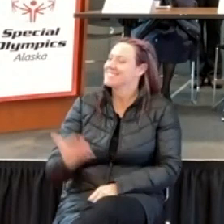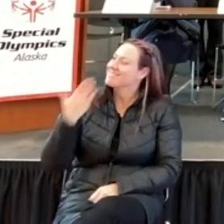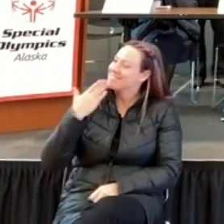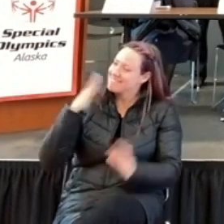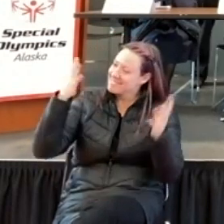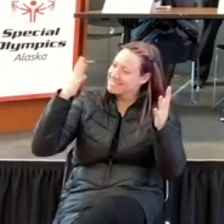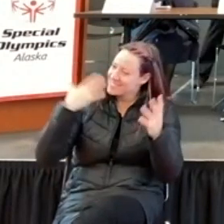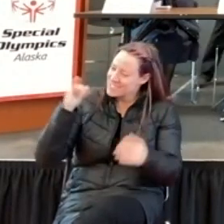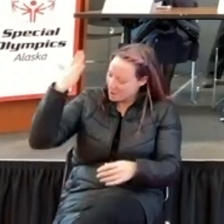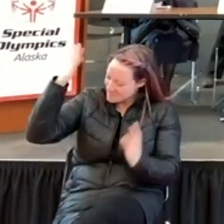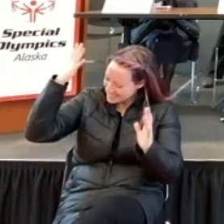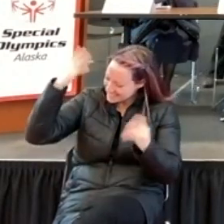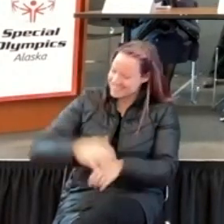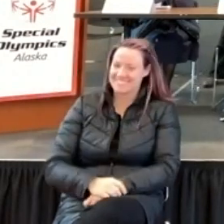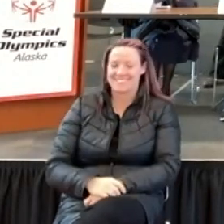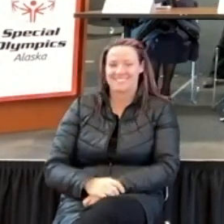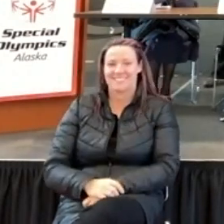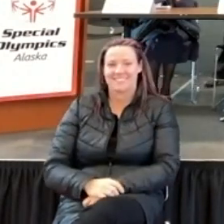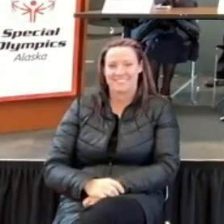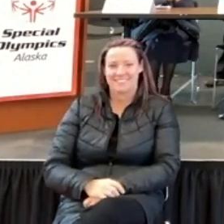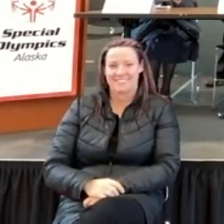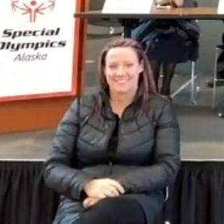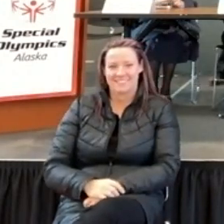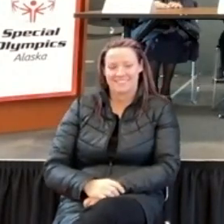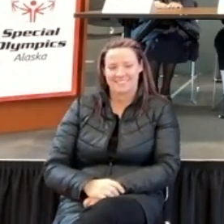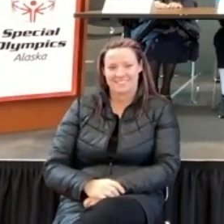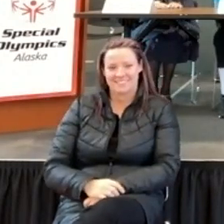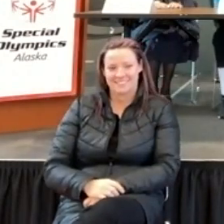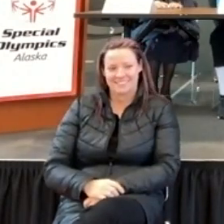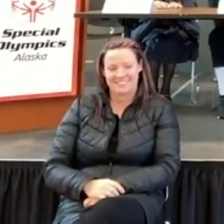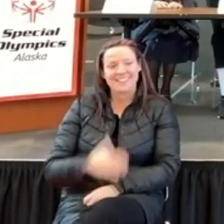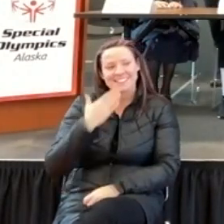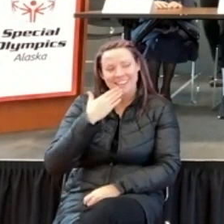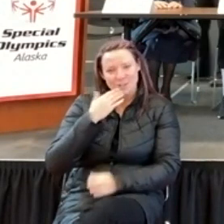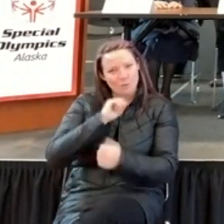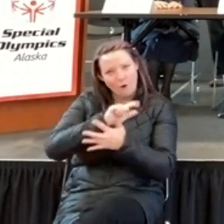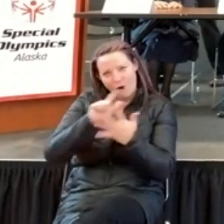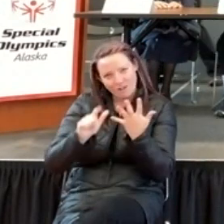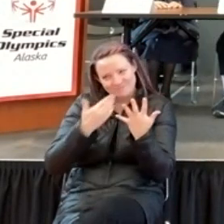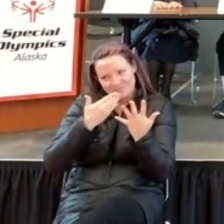You did a fantastic job. Thank you all.